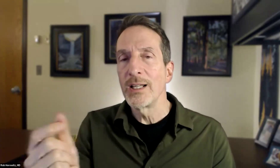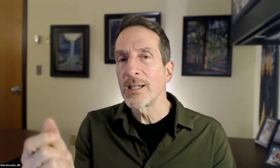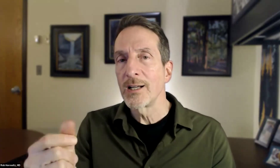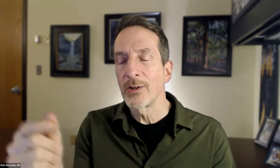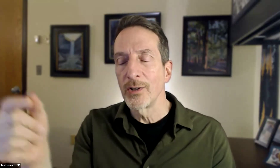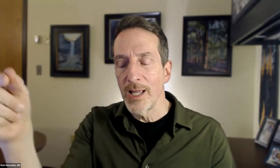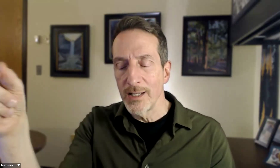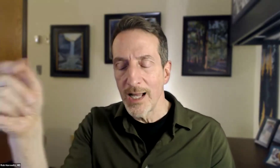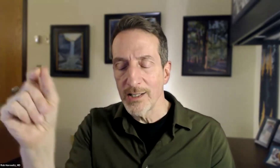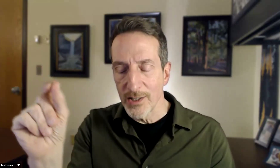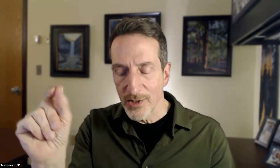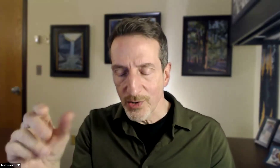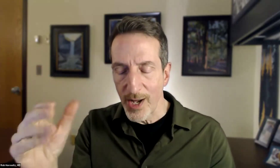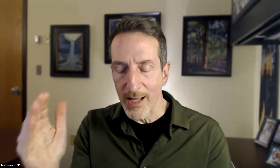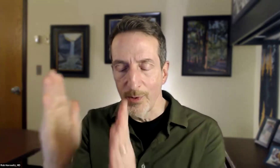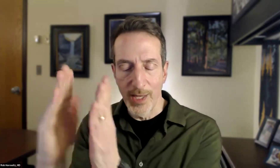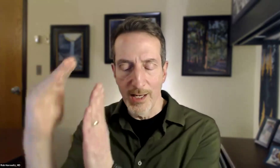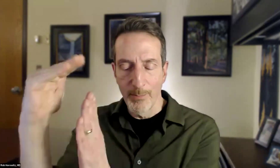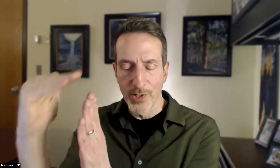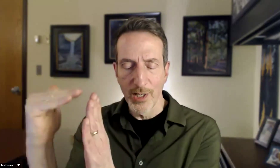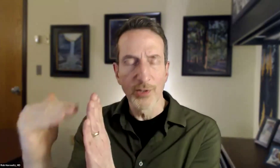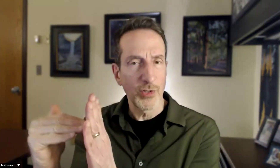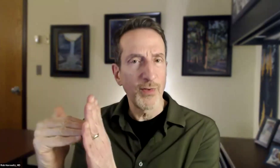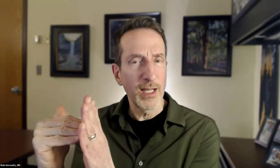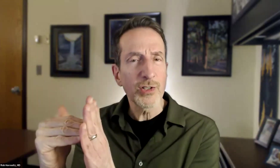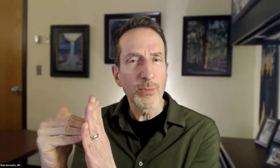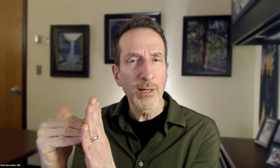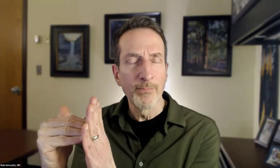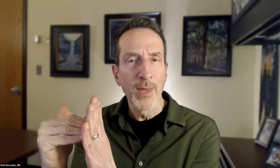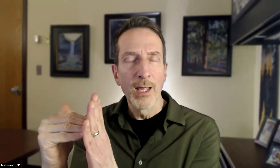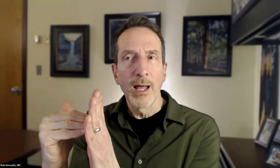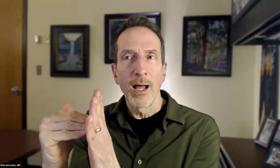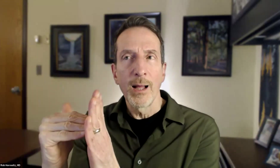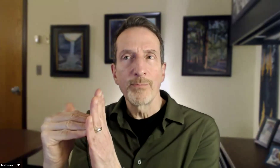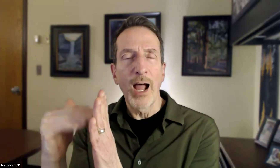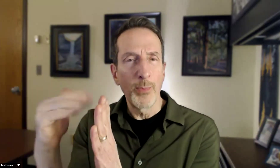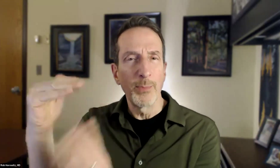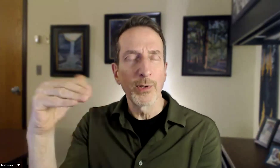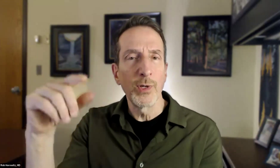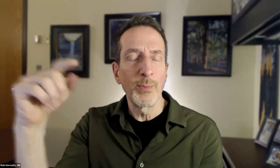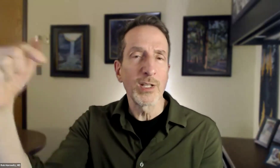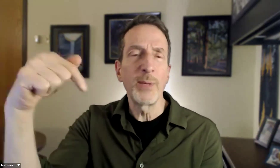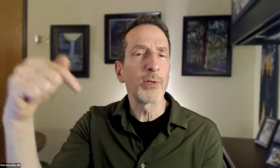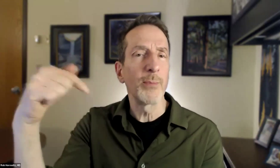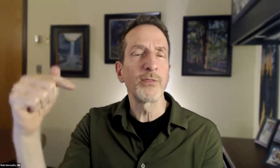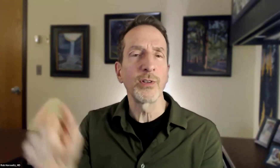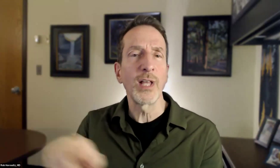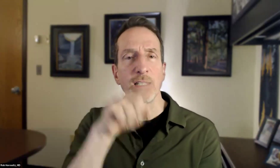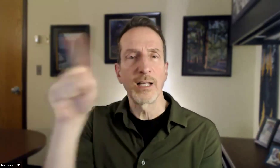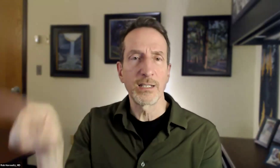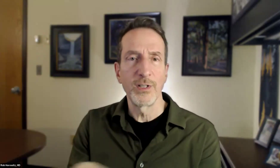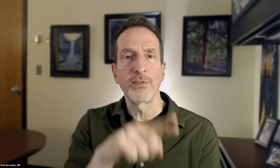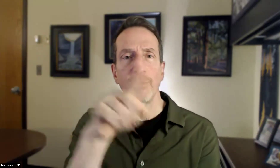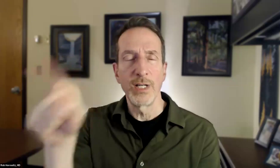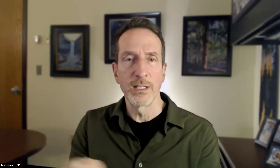saying we decided early on not to track with any particular survey instrument how people are doing because people come in for